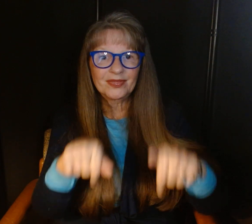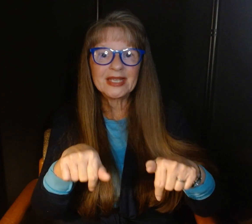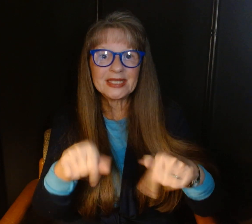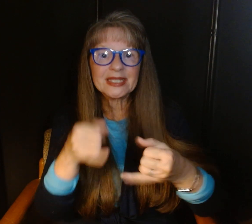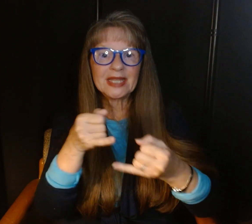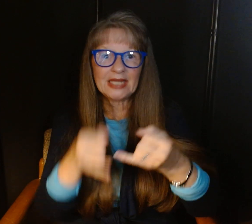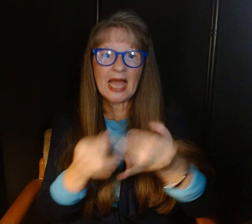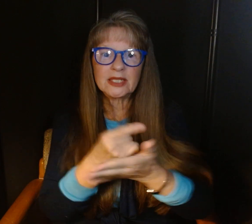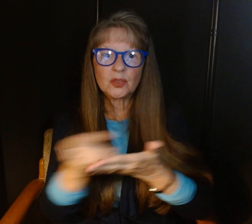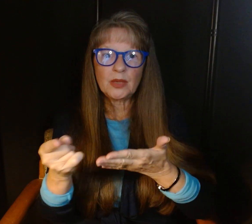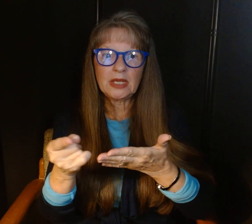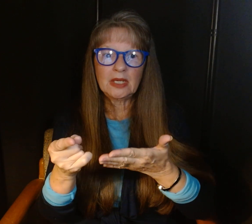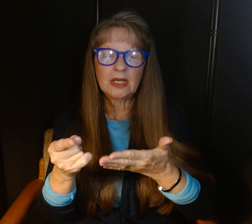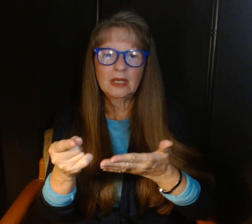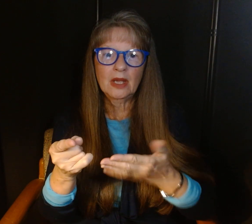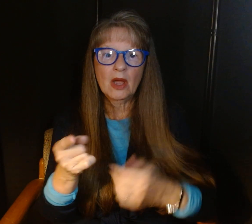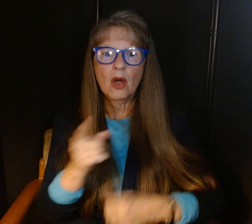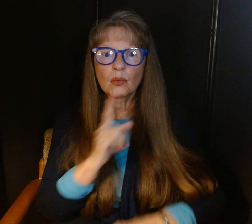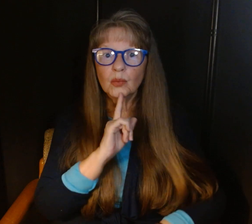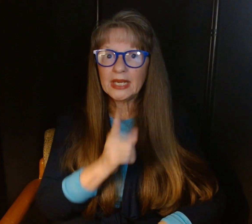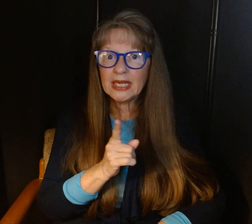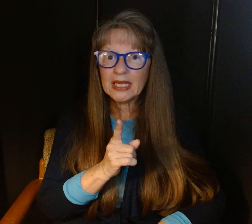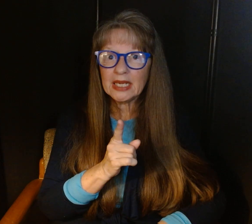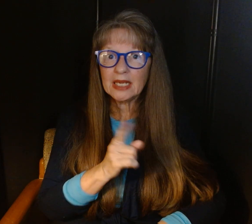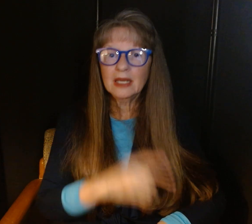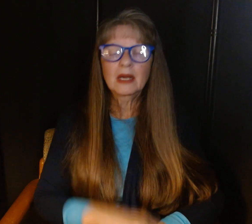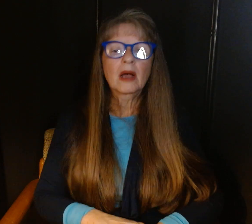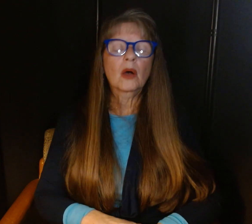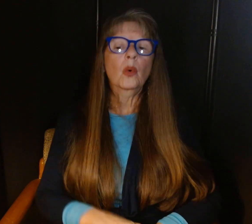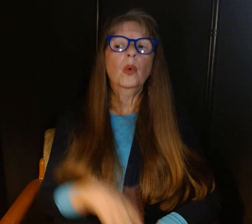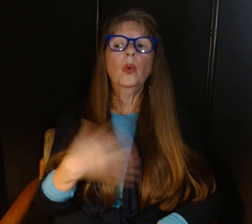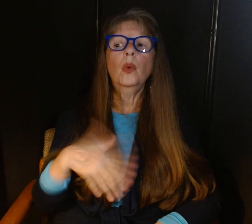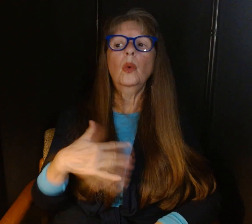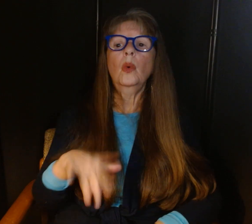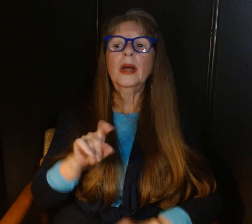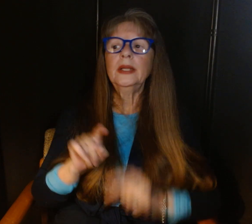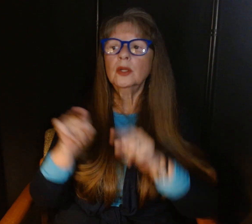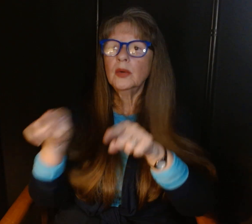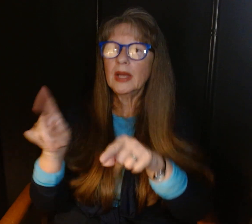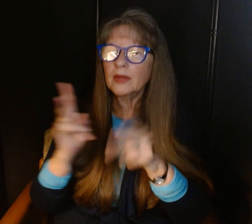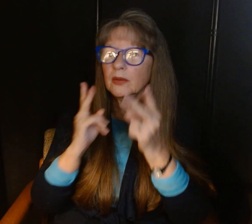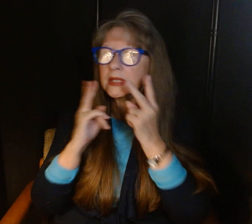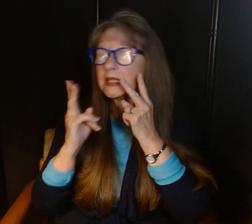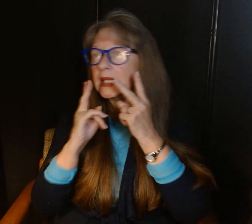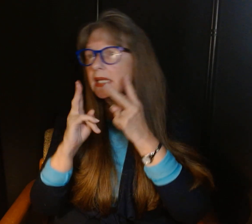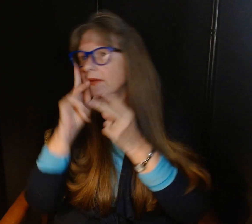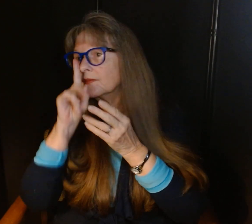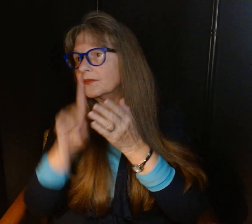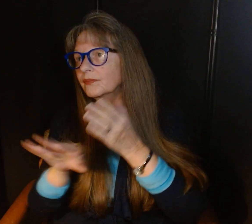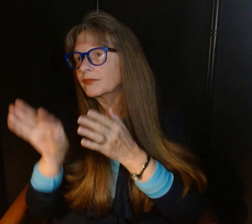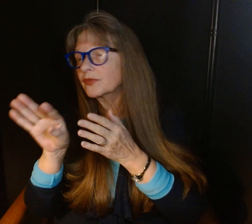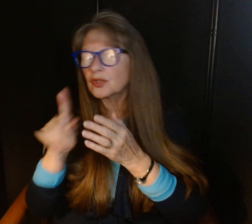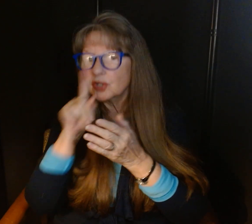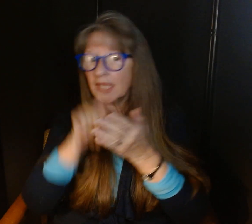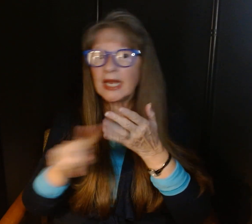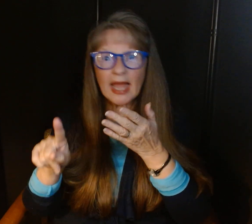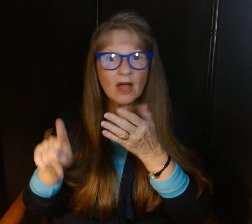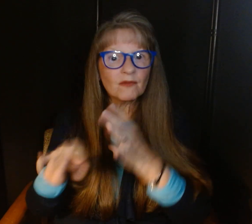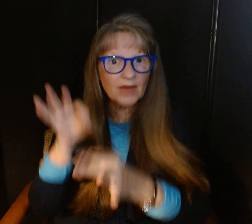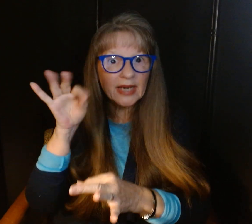this is the last week. Really? Oh, I need to go down there and see and check it out and find out